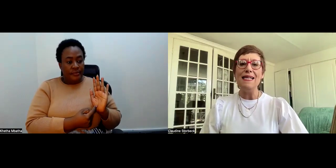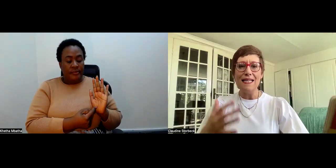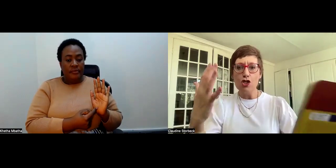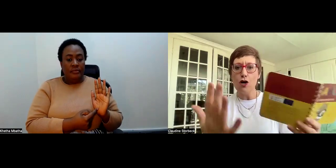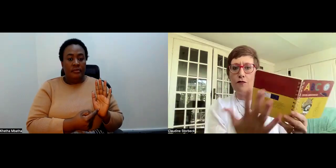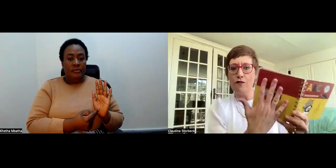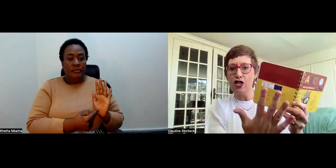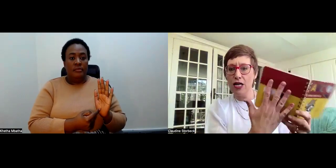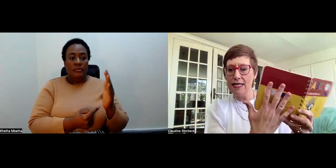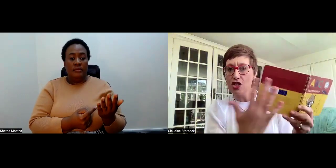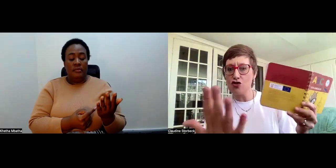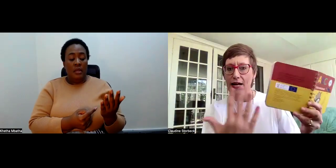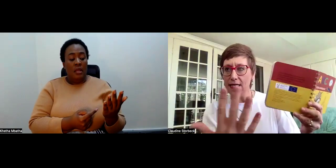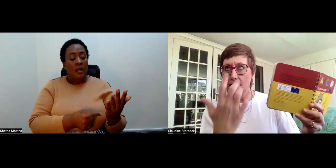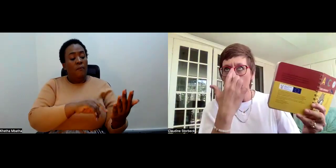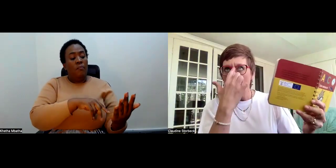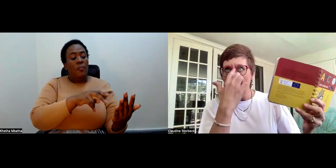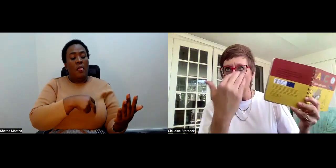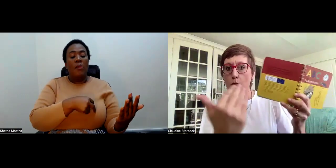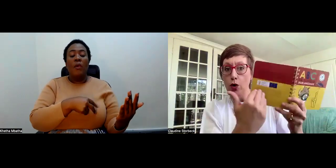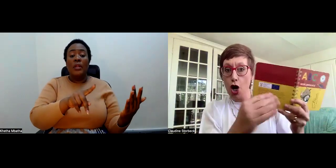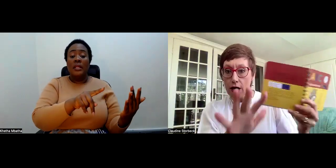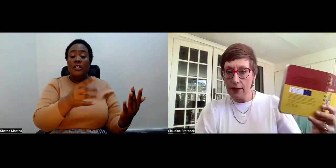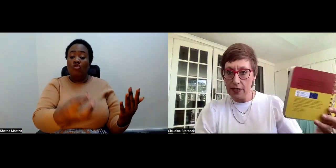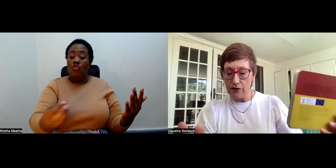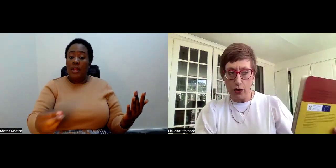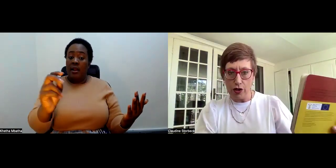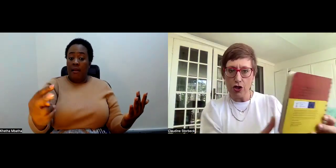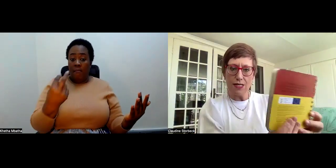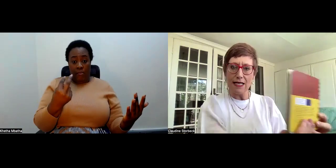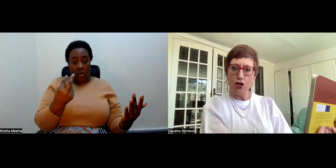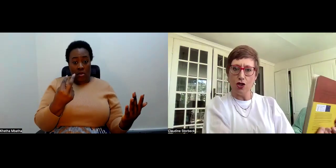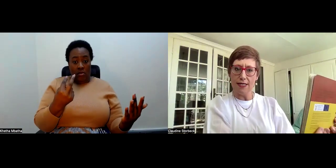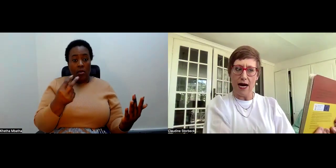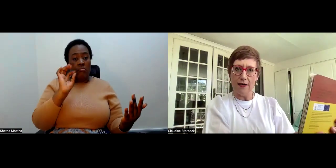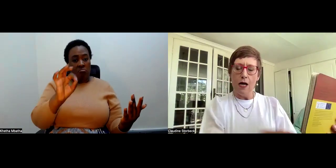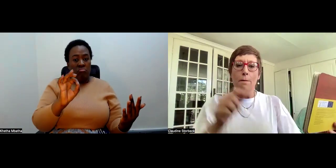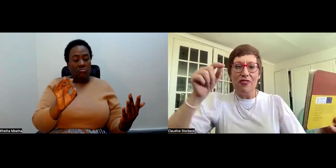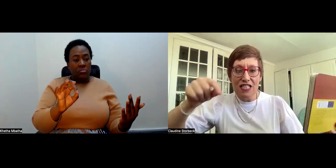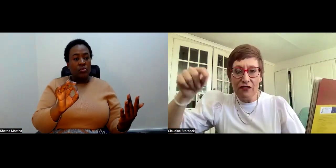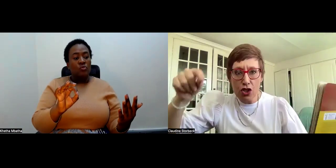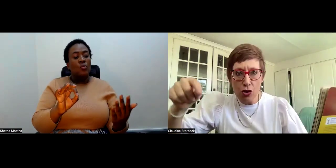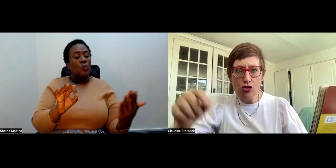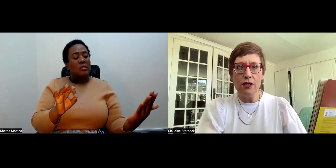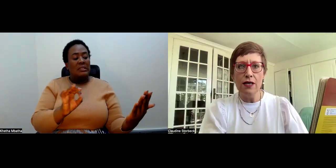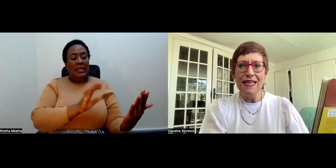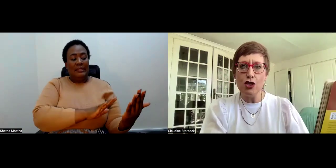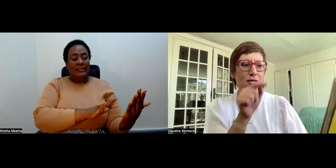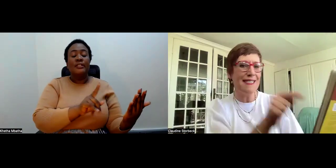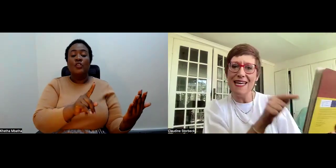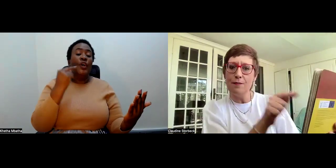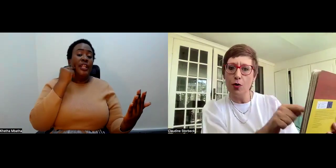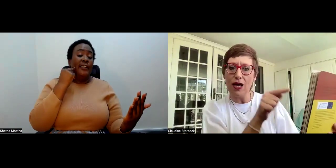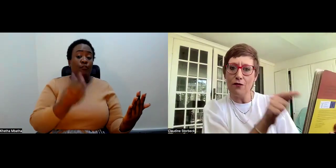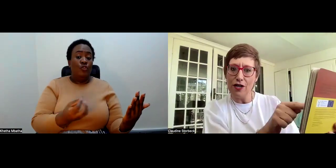in a place that is not visually distracting or blocking the deaf learners, so slightly to the side. But the deaf children need